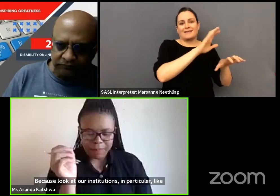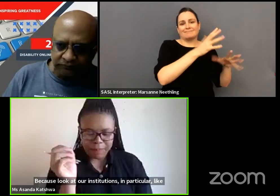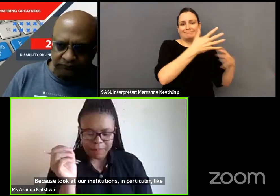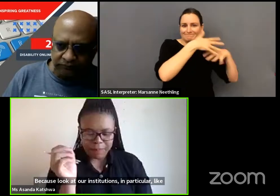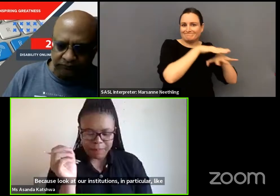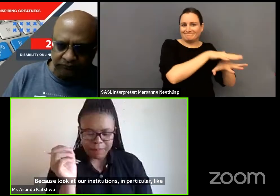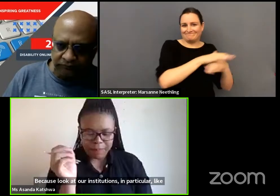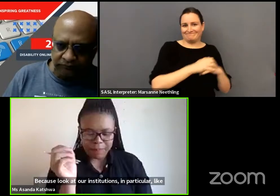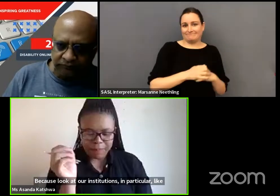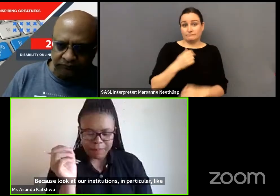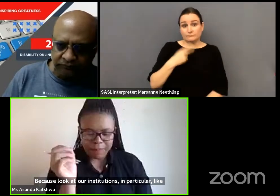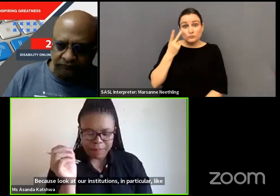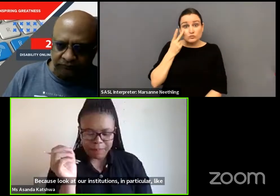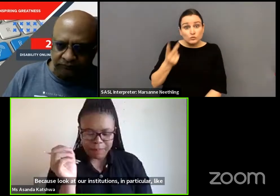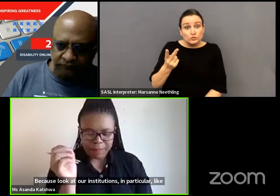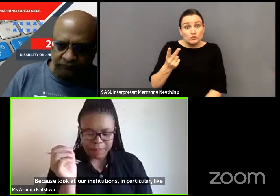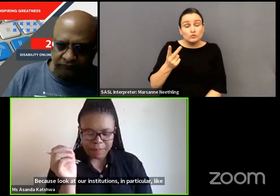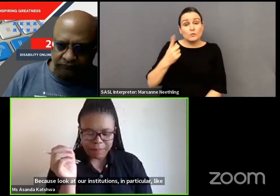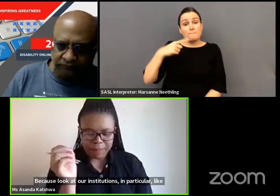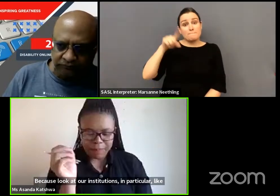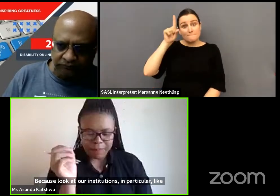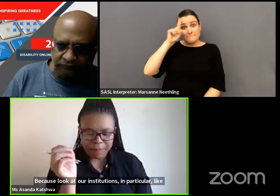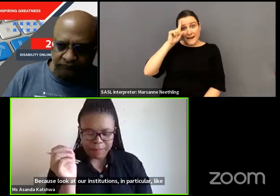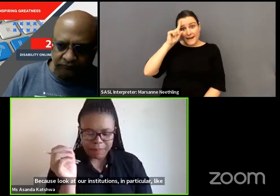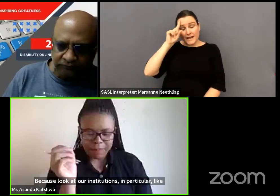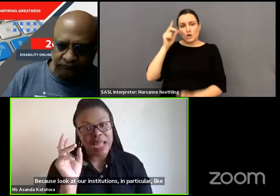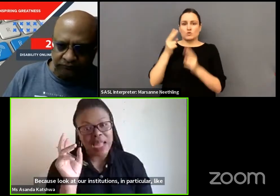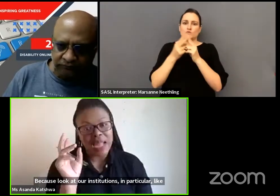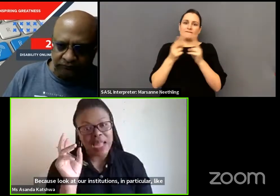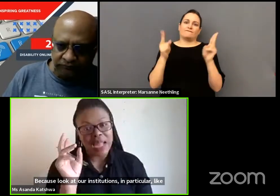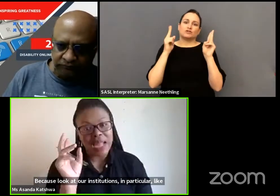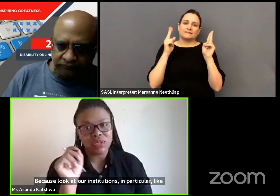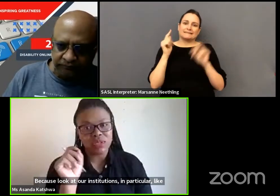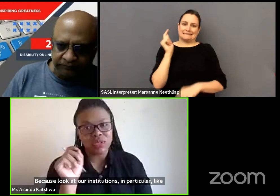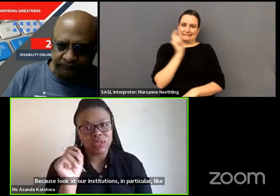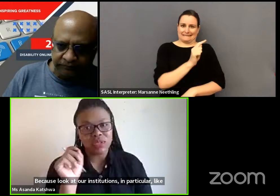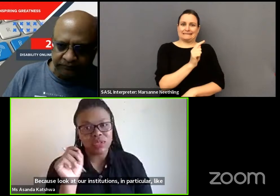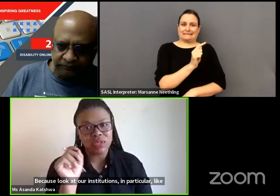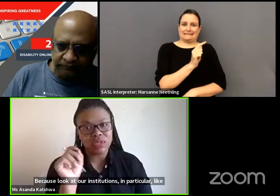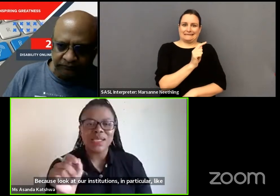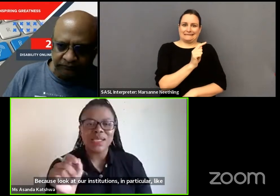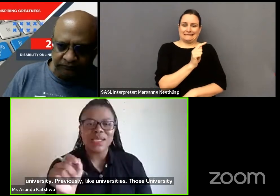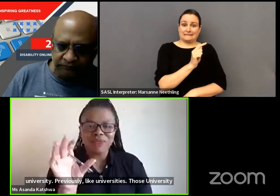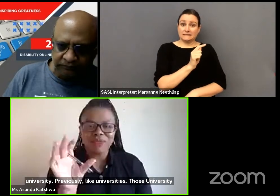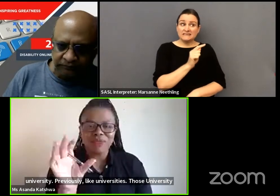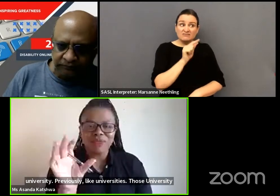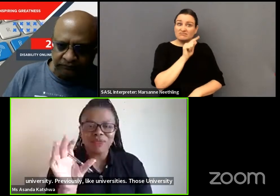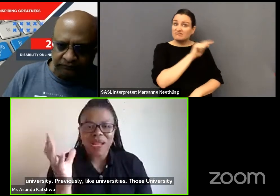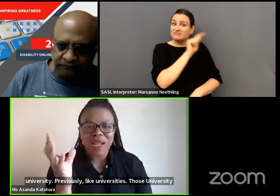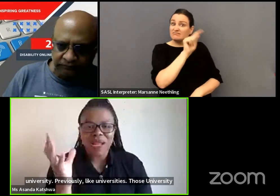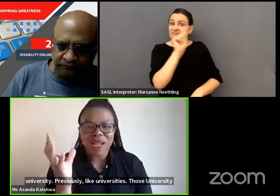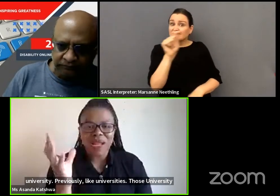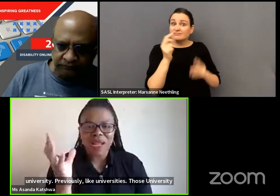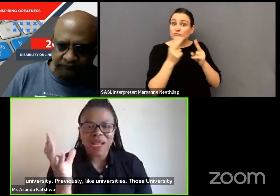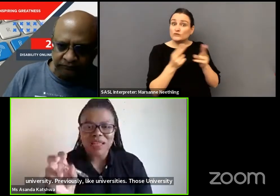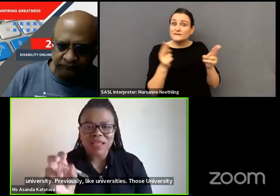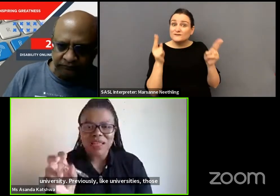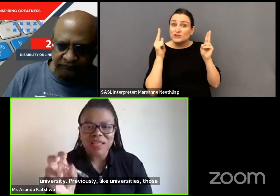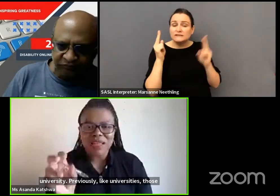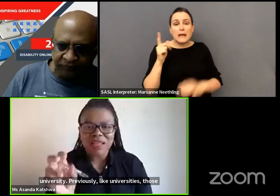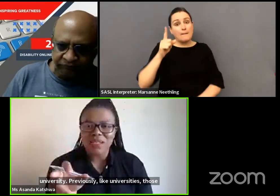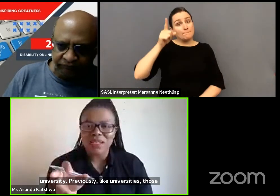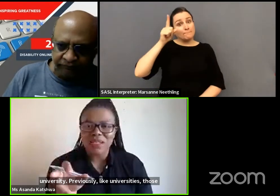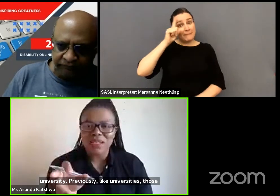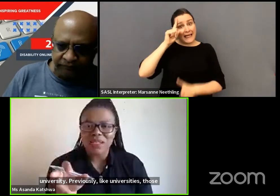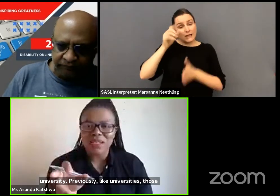Black universities, or previously named Black universities. Those universities or Black students in